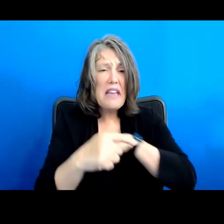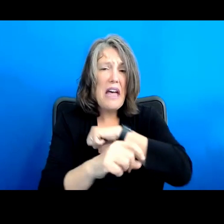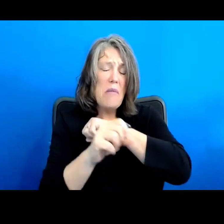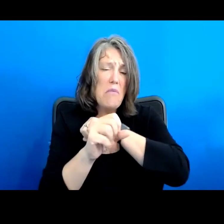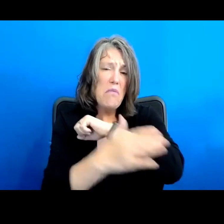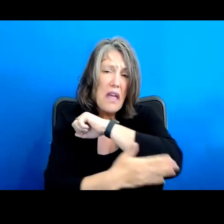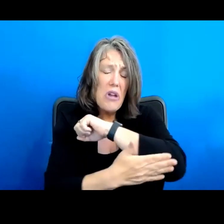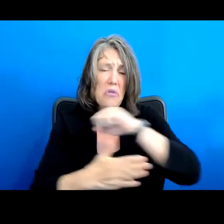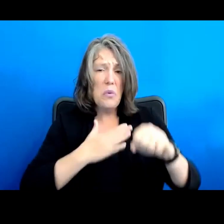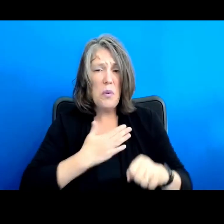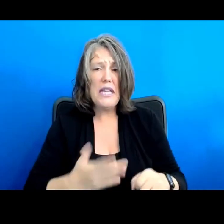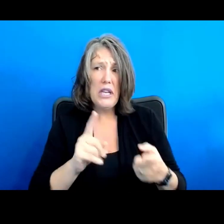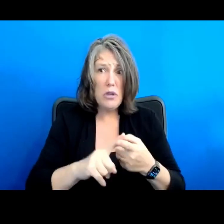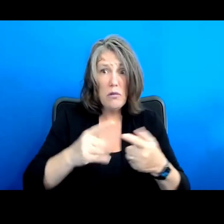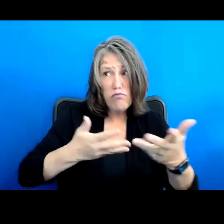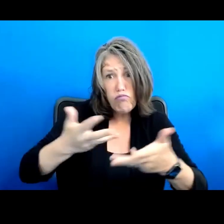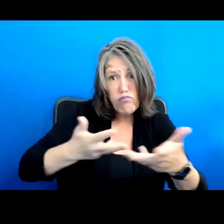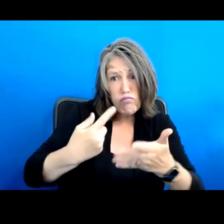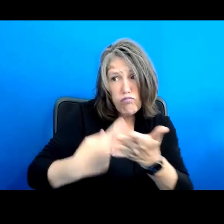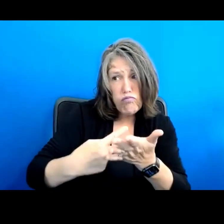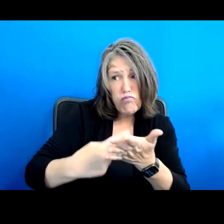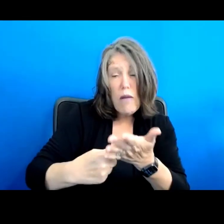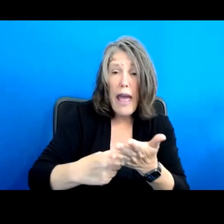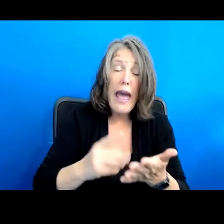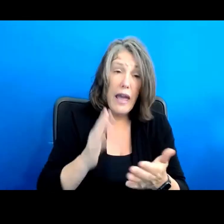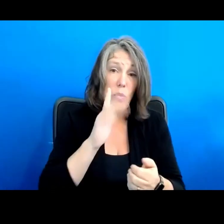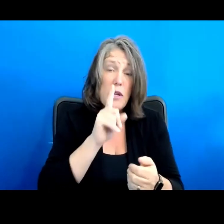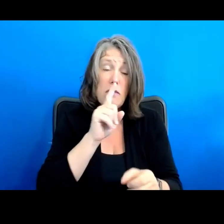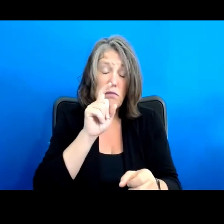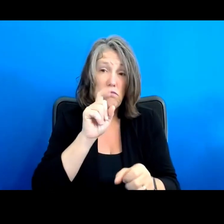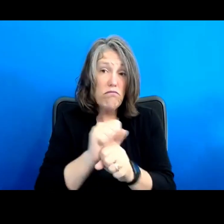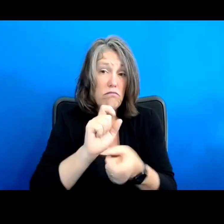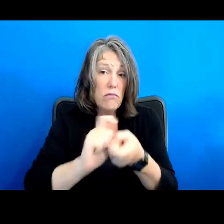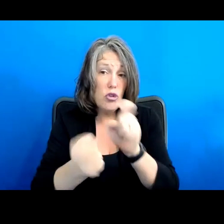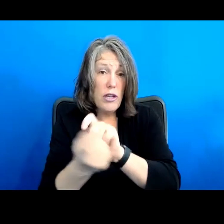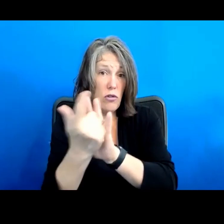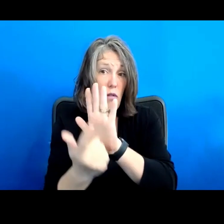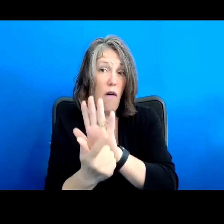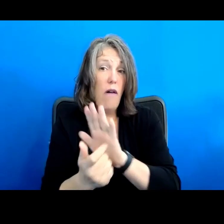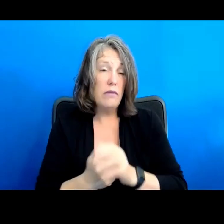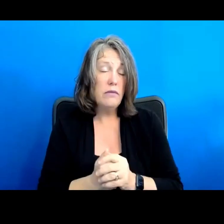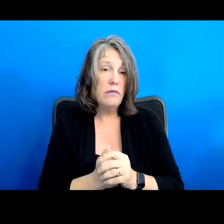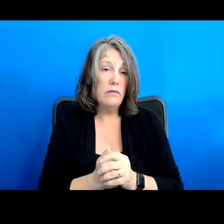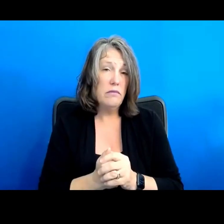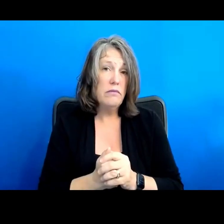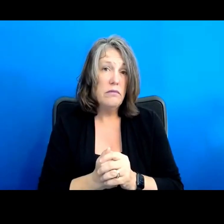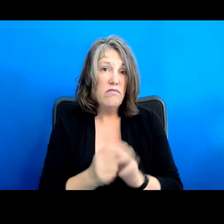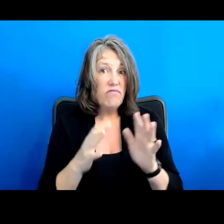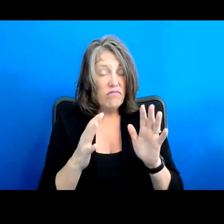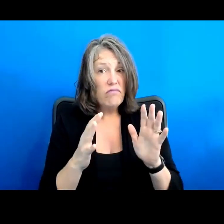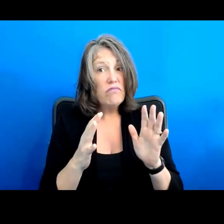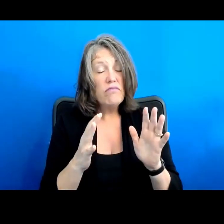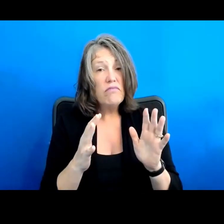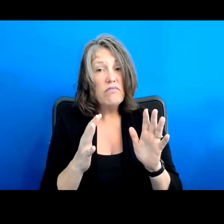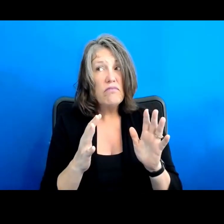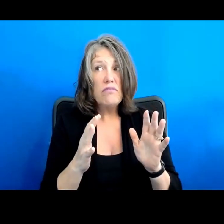dialogue and sometimes actually changes the legislation after the fact, although that